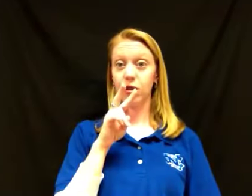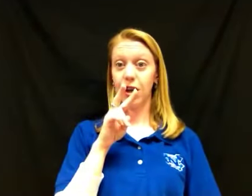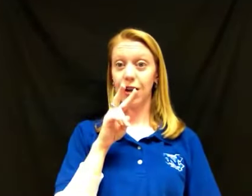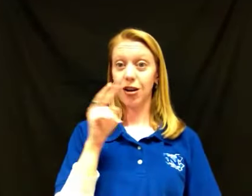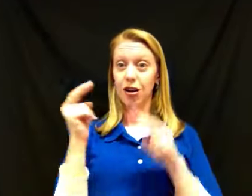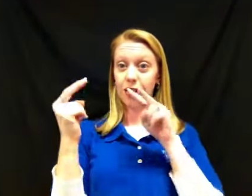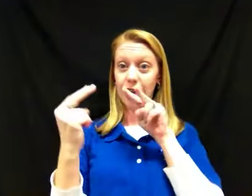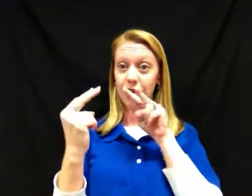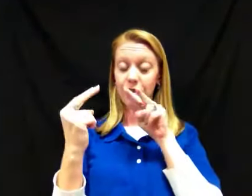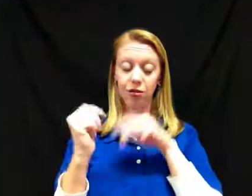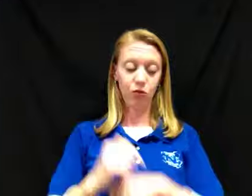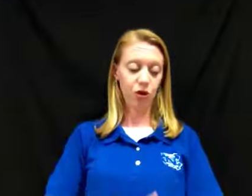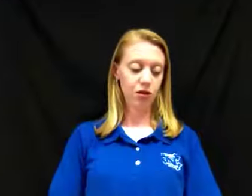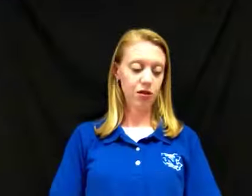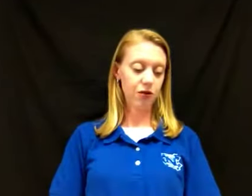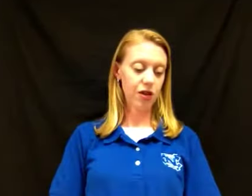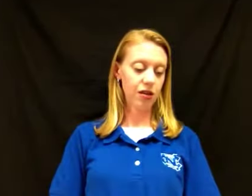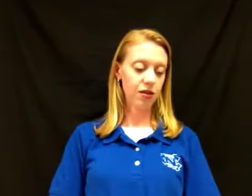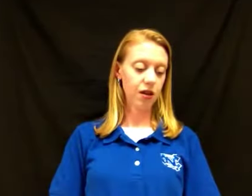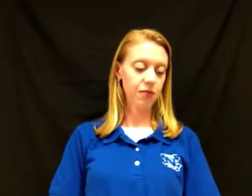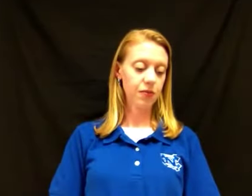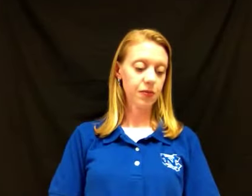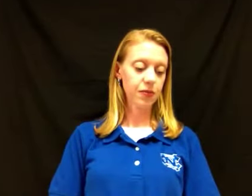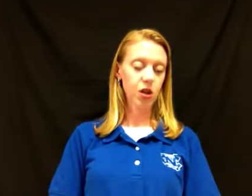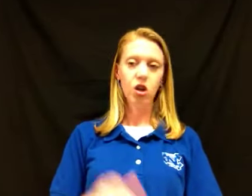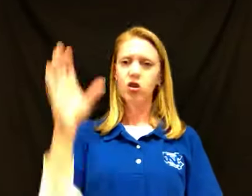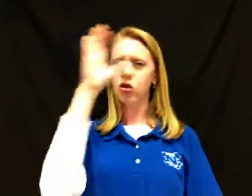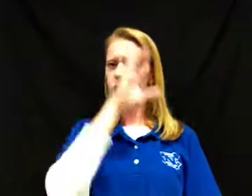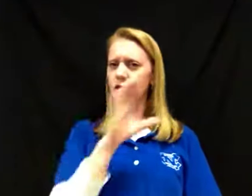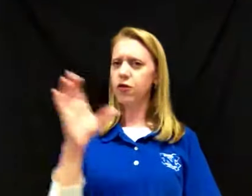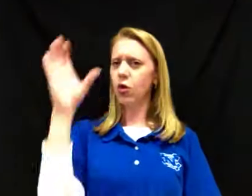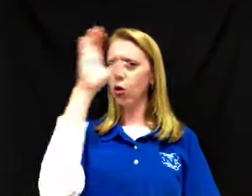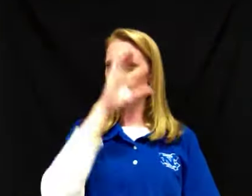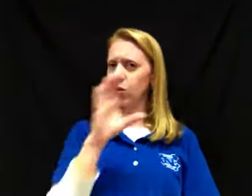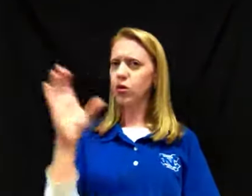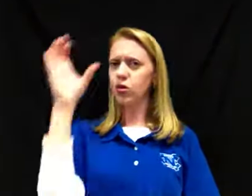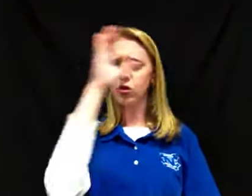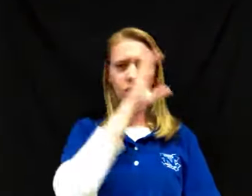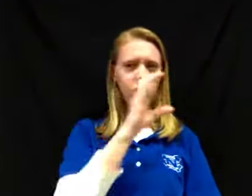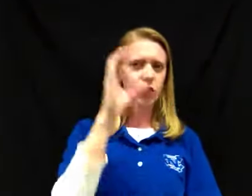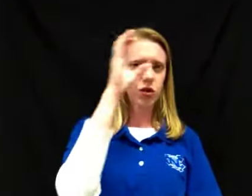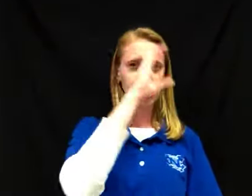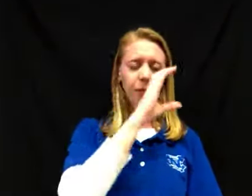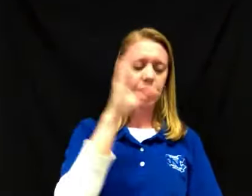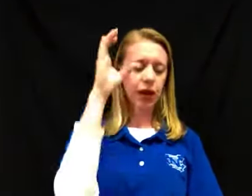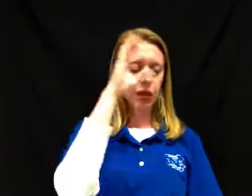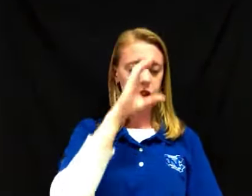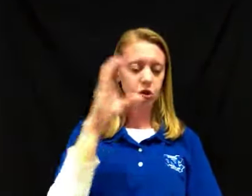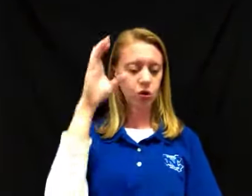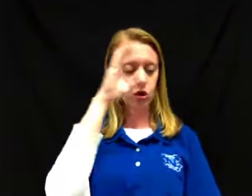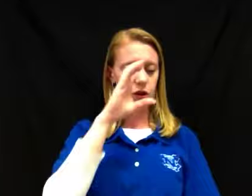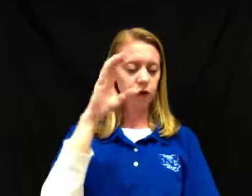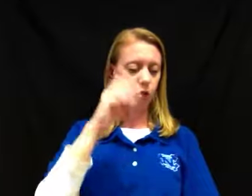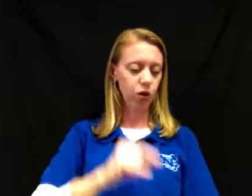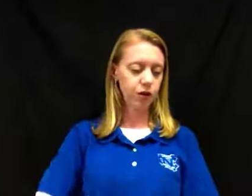eye contact is important for that sign. To look for, to search for something, to look for